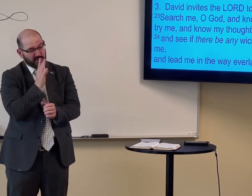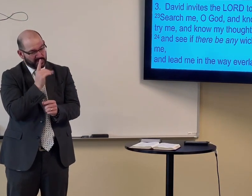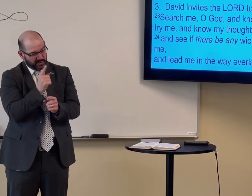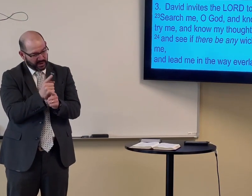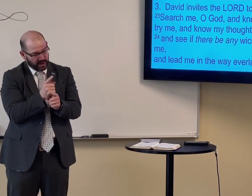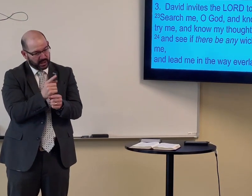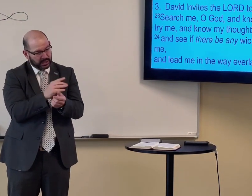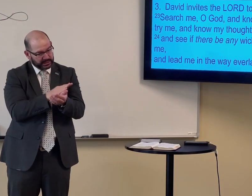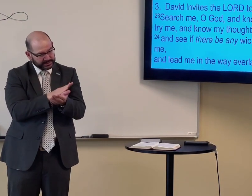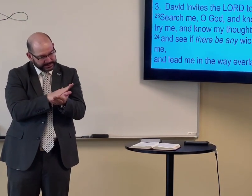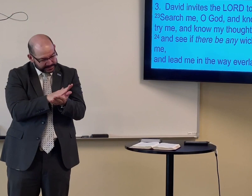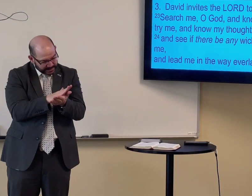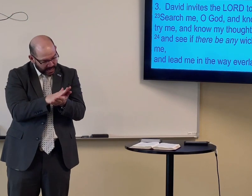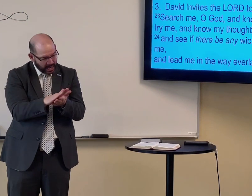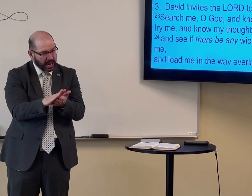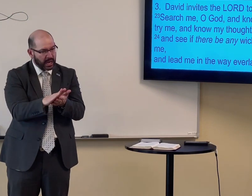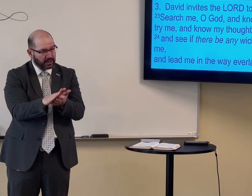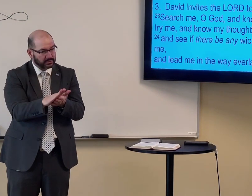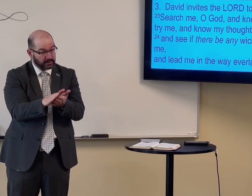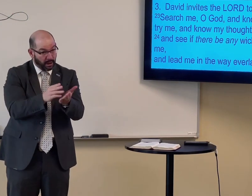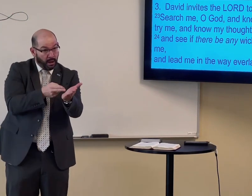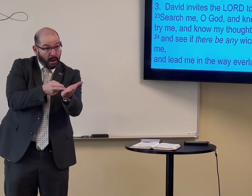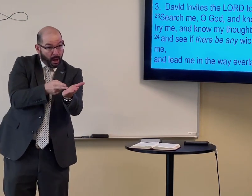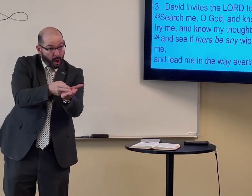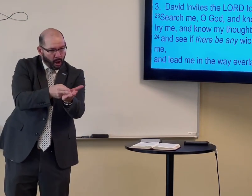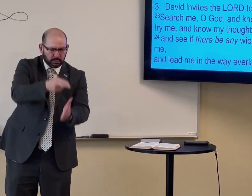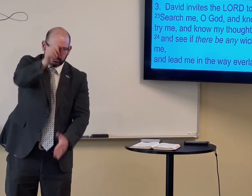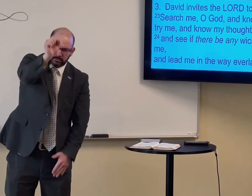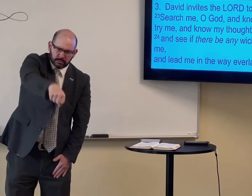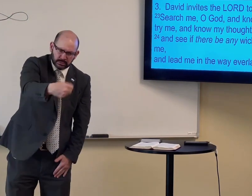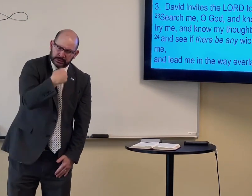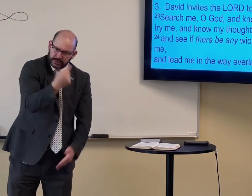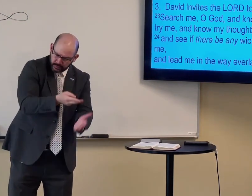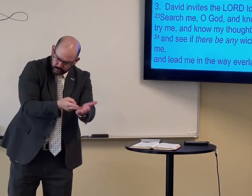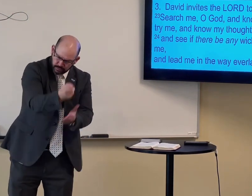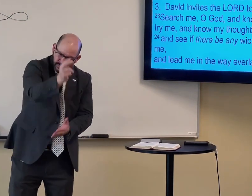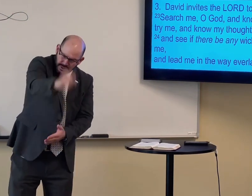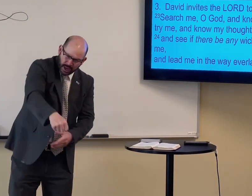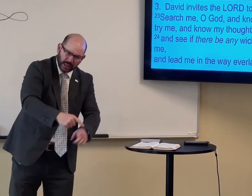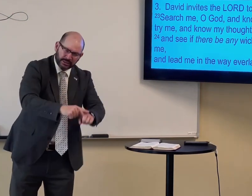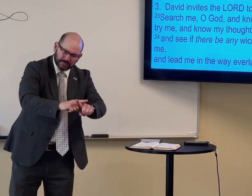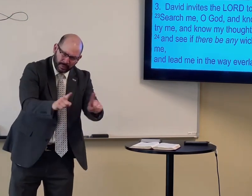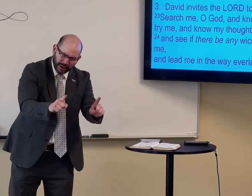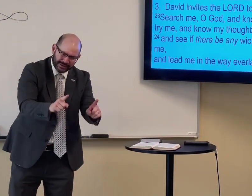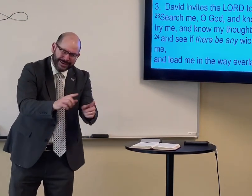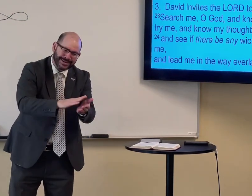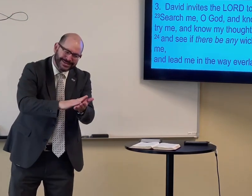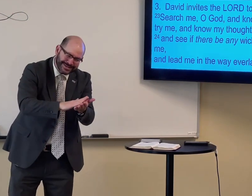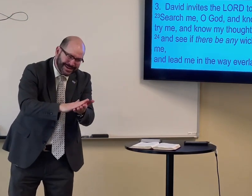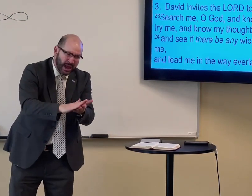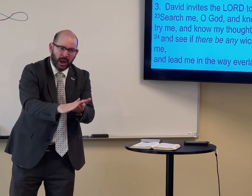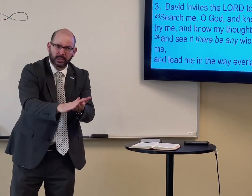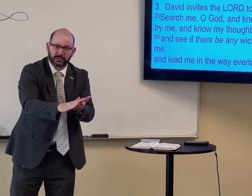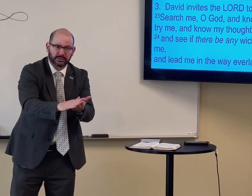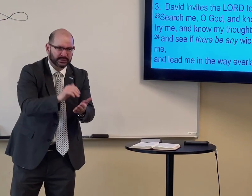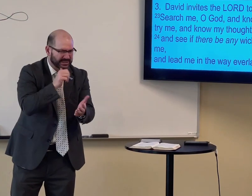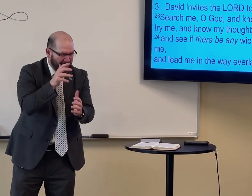Talk nice, kind, truth. Yeah, I need to tell them the truth, but let it be nice, let it be